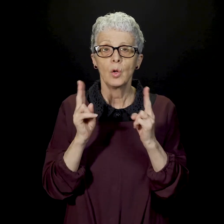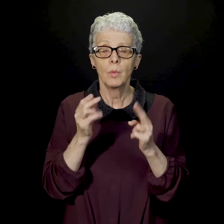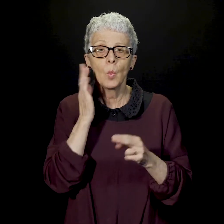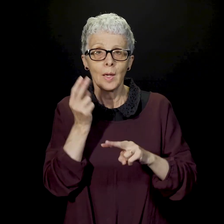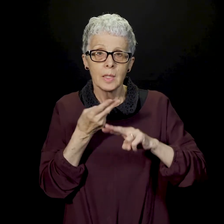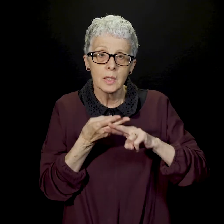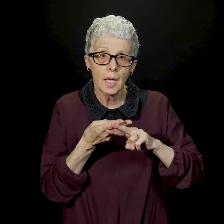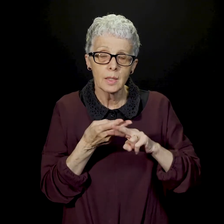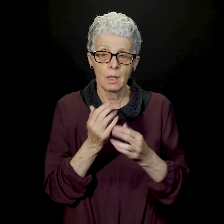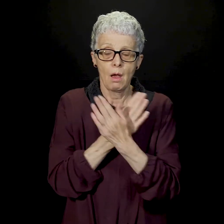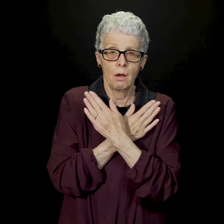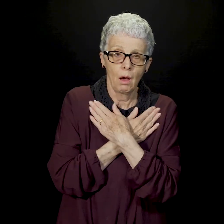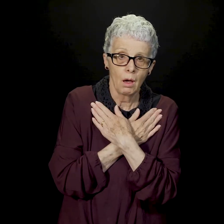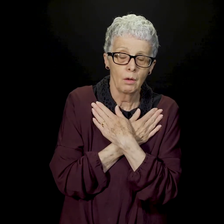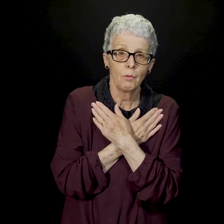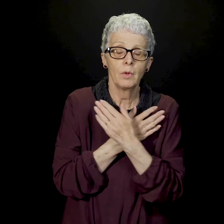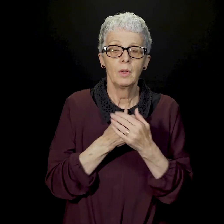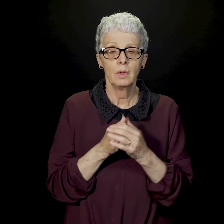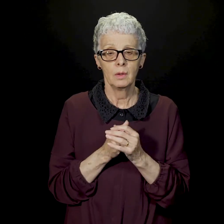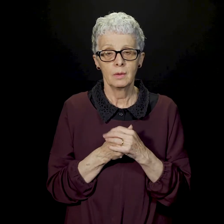comes to intimacy.